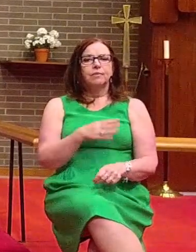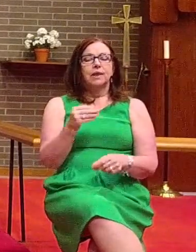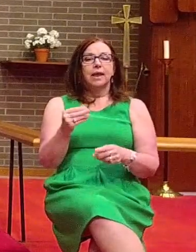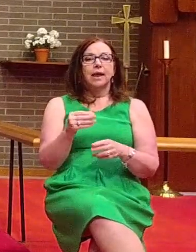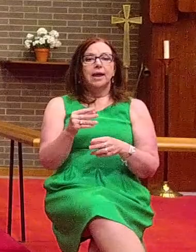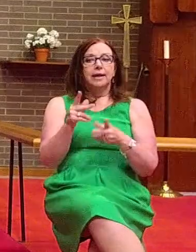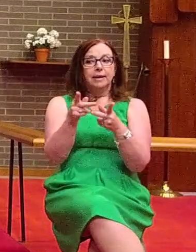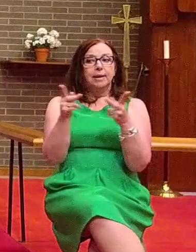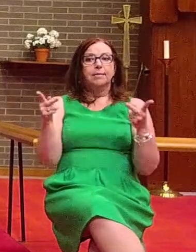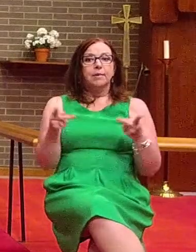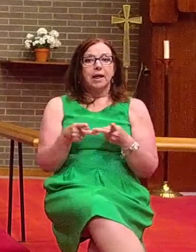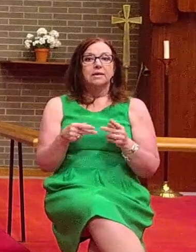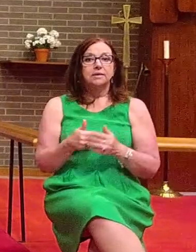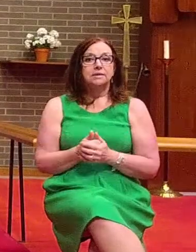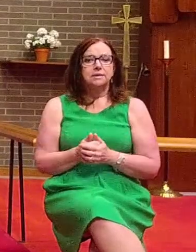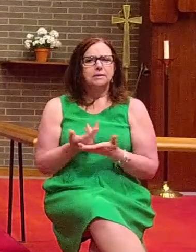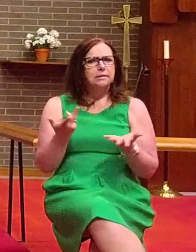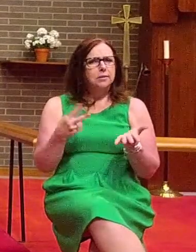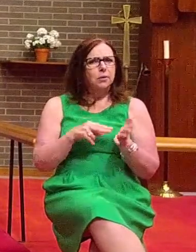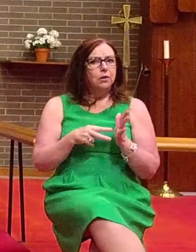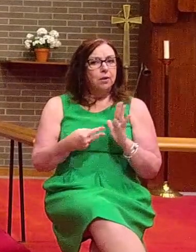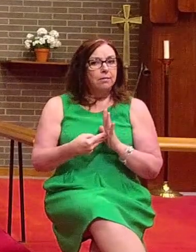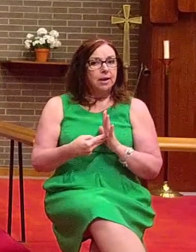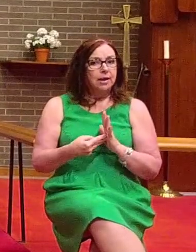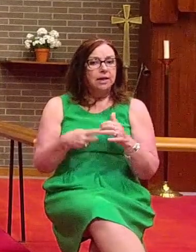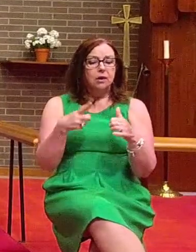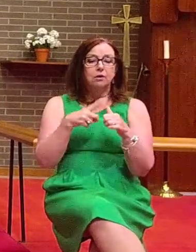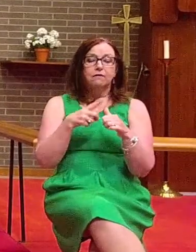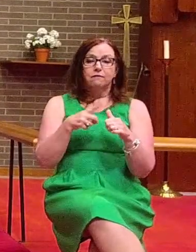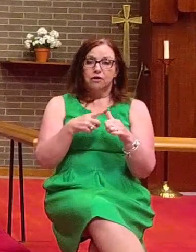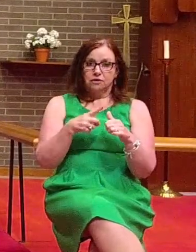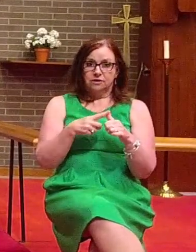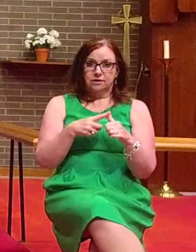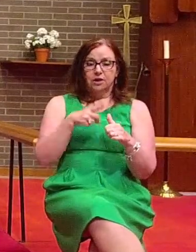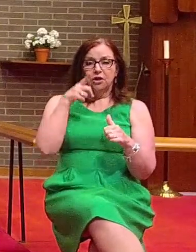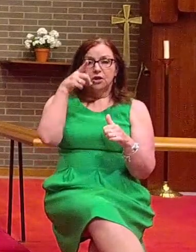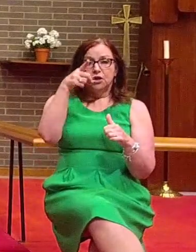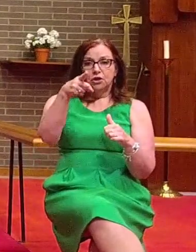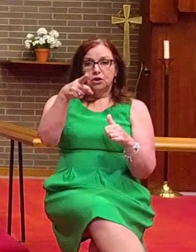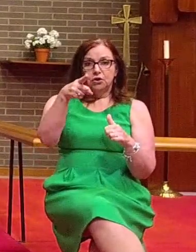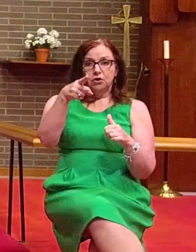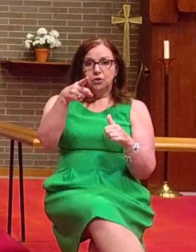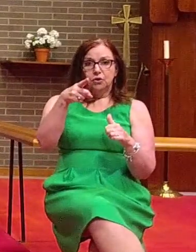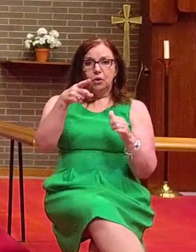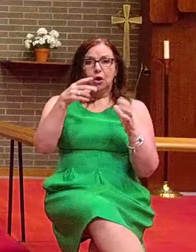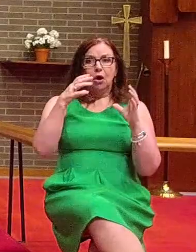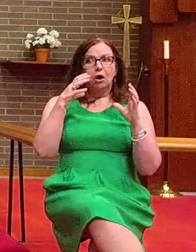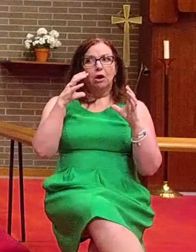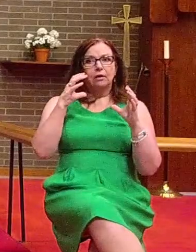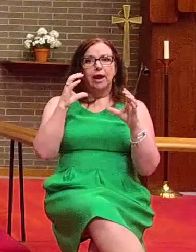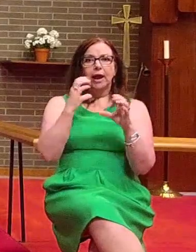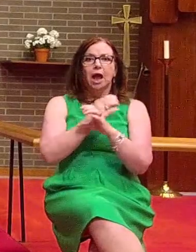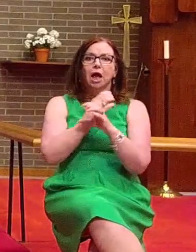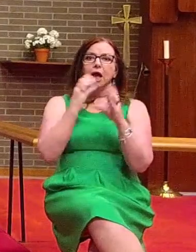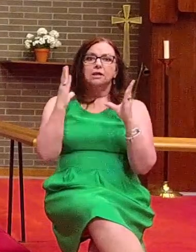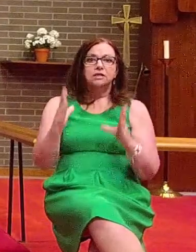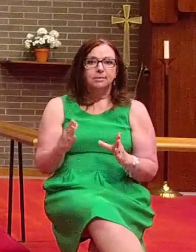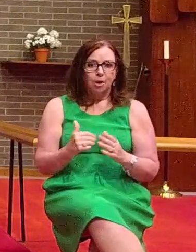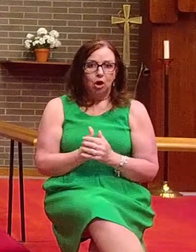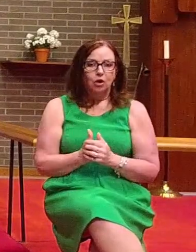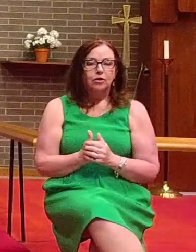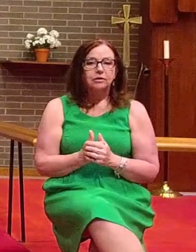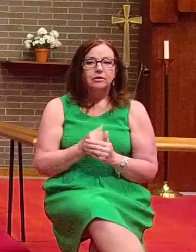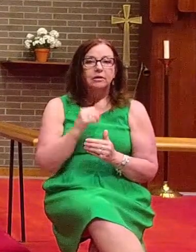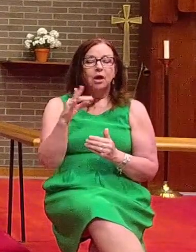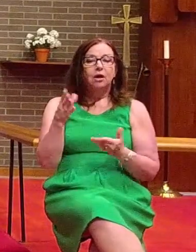position. What do I mean by that? Well, first of all, you are a customer of this